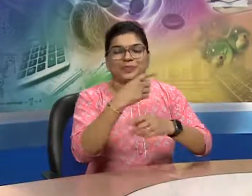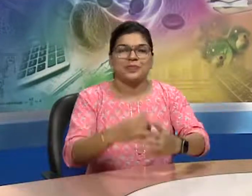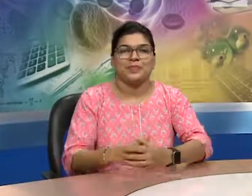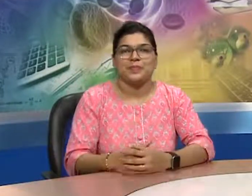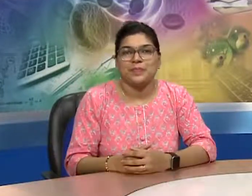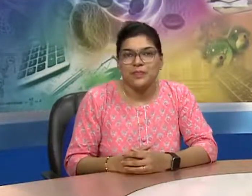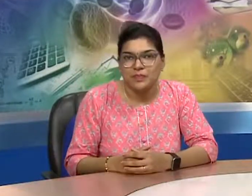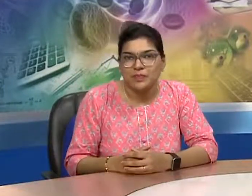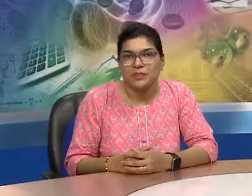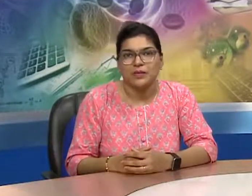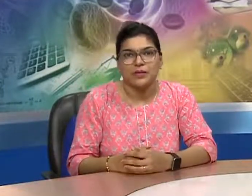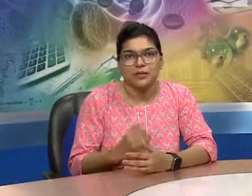altogether.